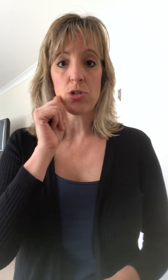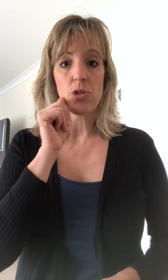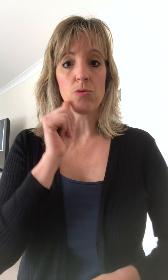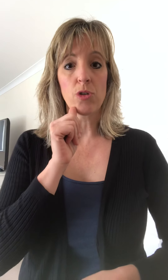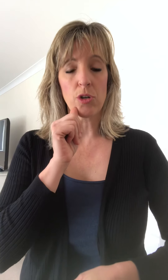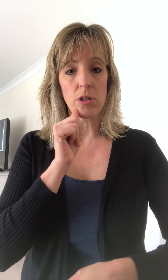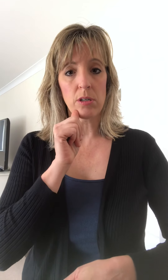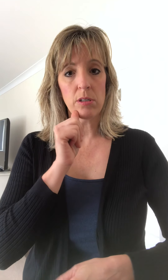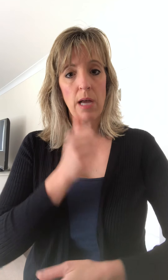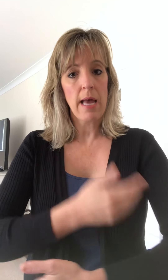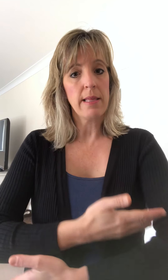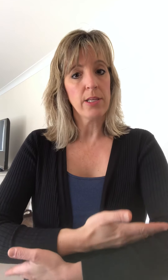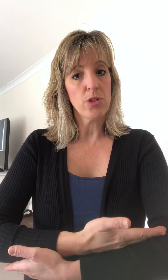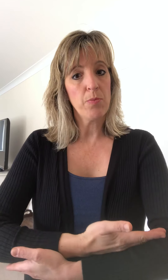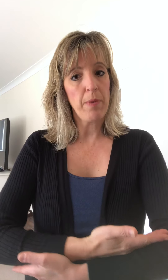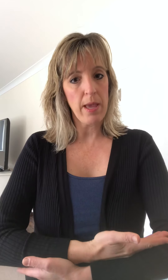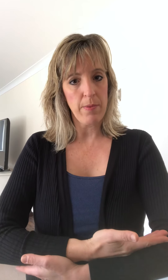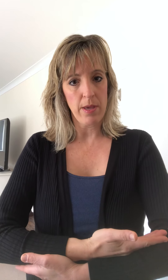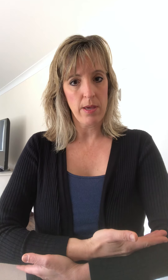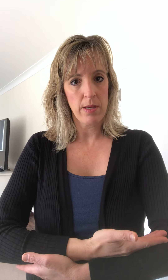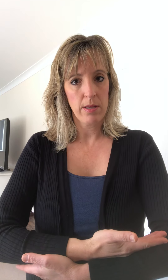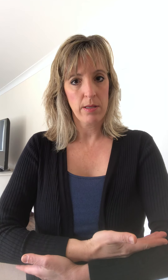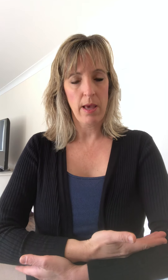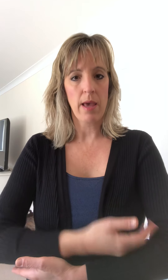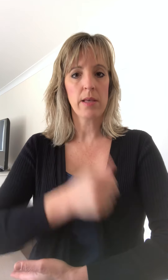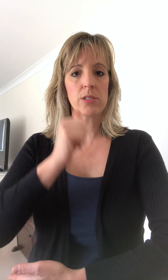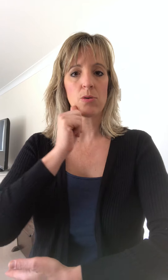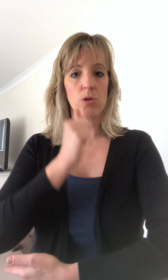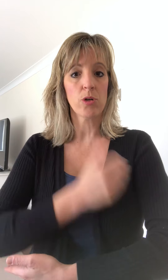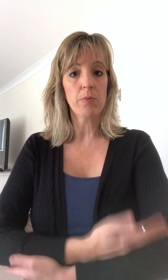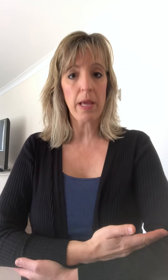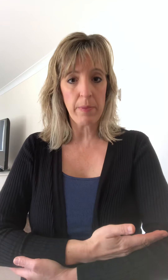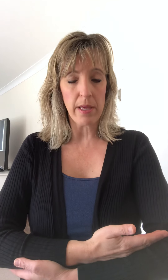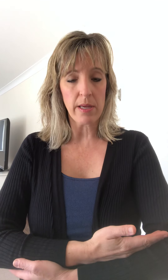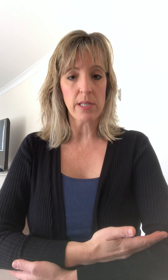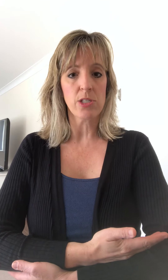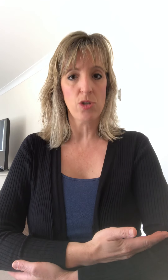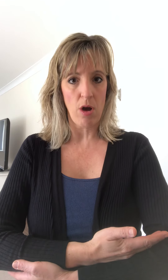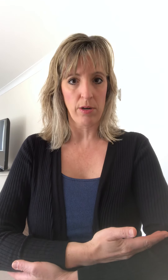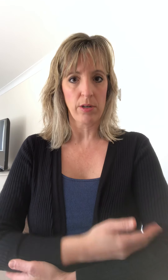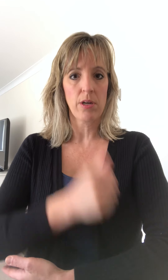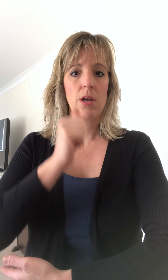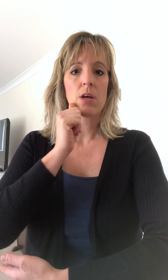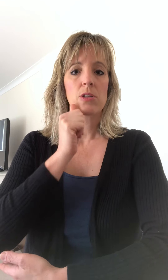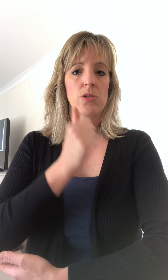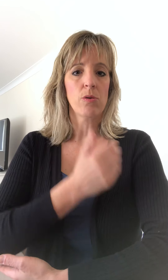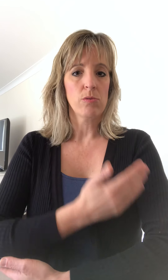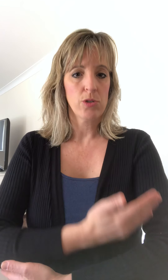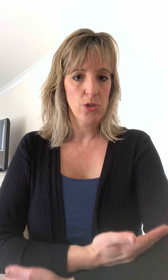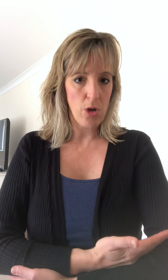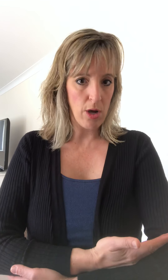just do girl and then you do baby, okay? So girl, baby is daughter. So